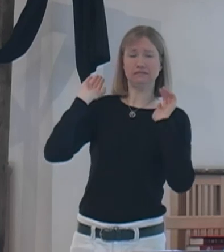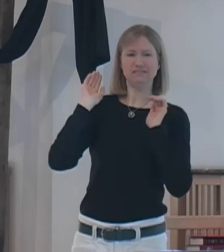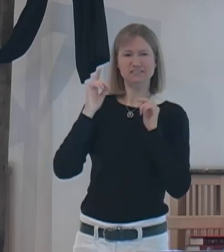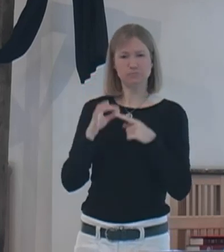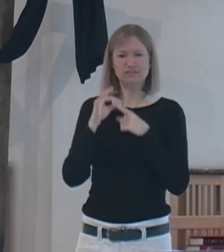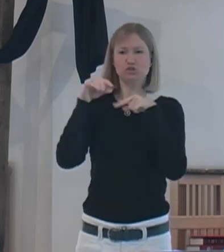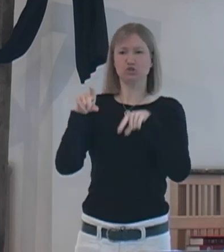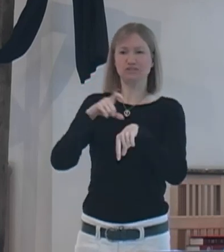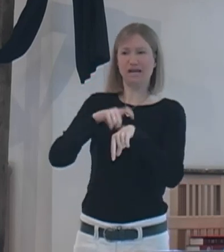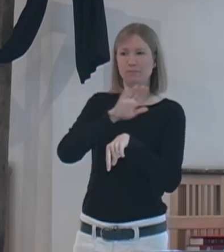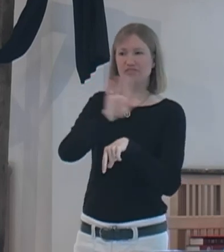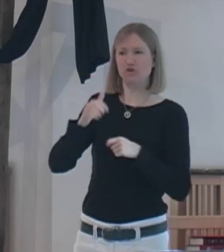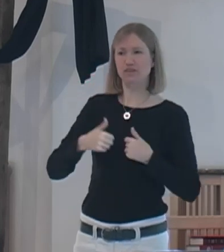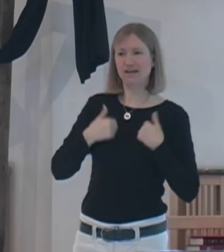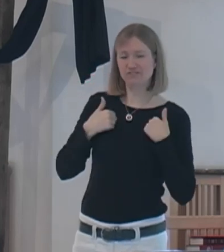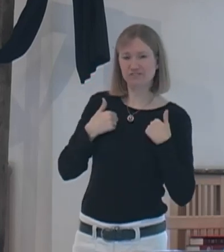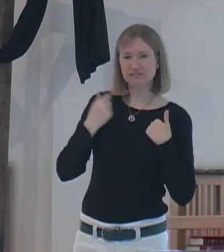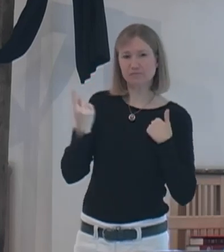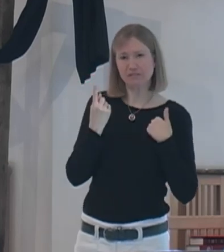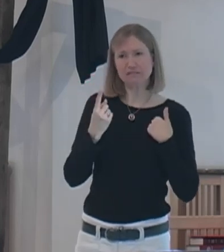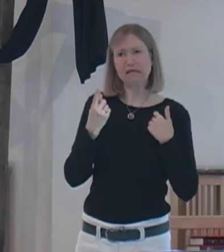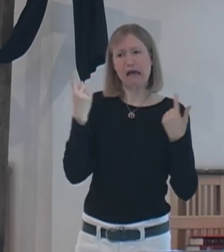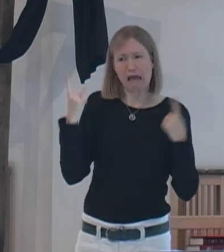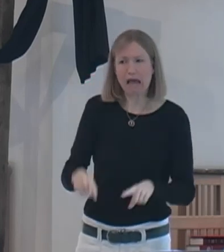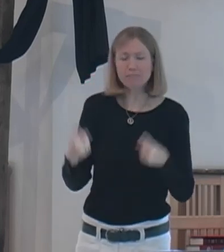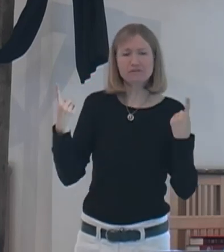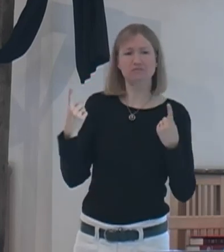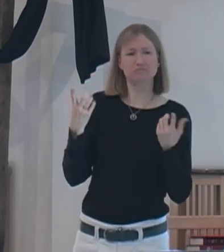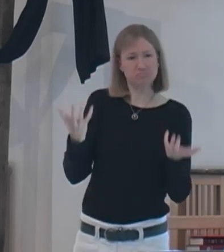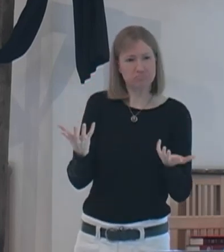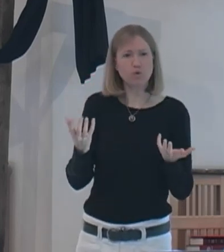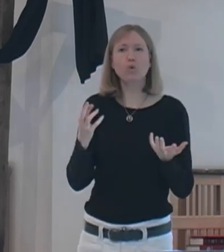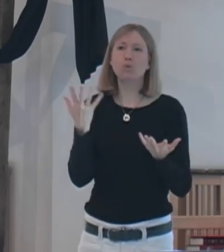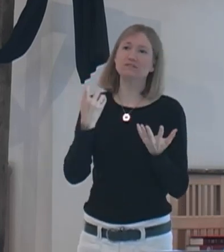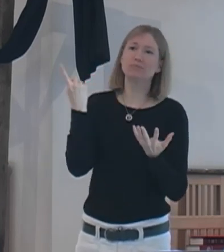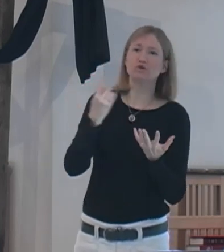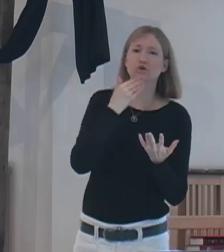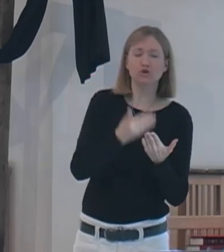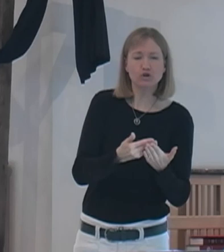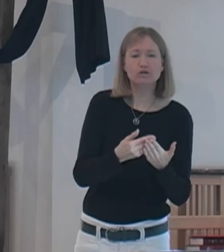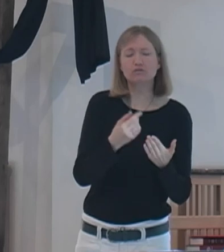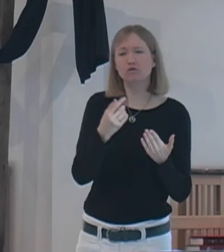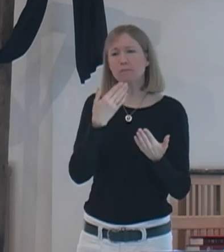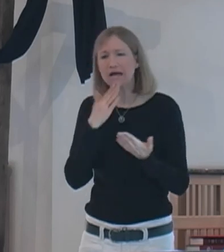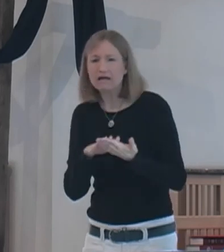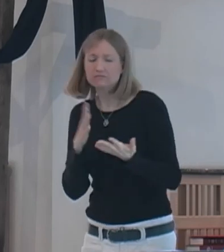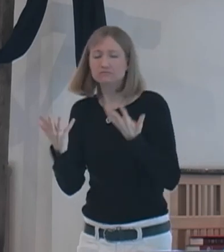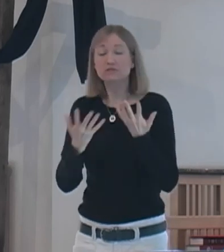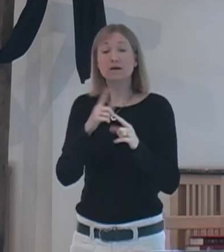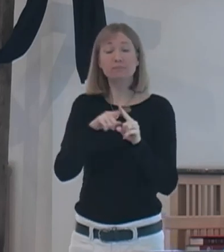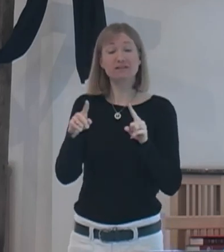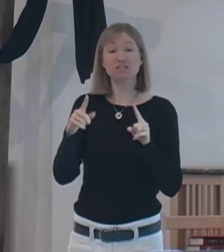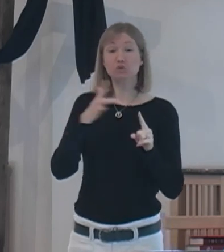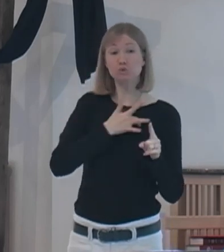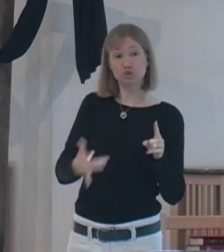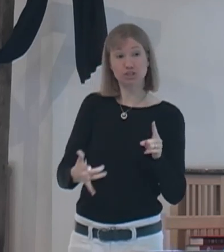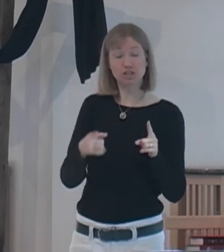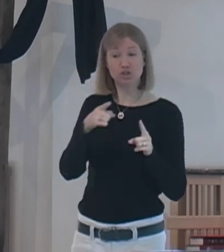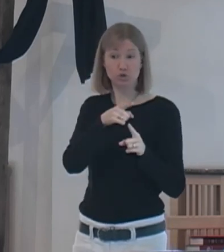lives. And sometimes those sacrifices were supposed to be animal sacrifices. That would explain why the animals are